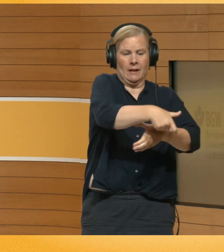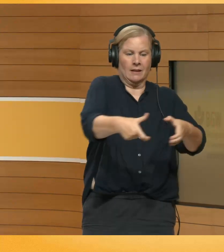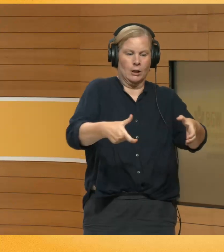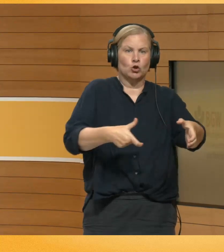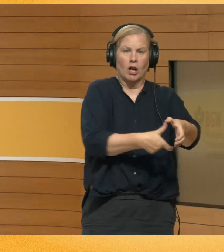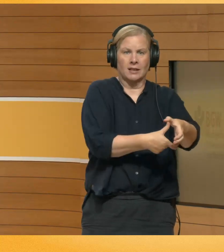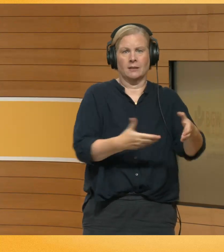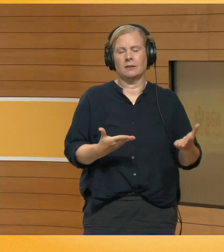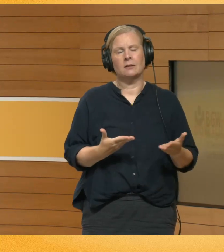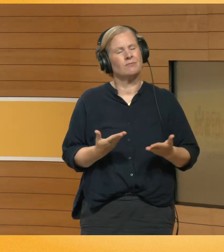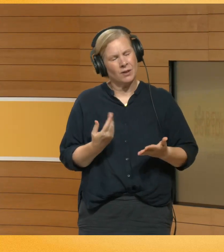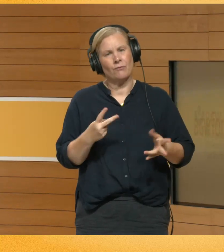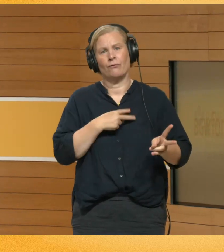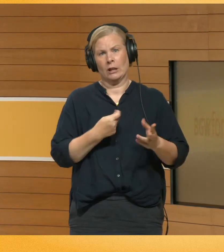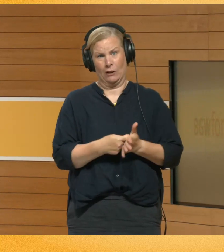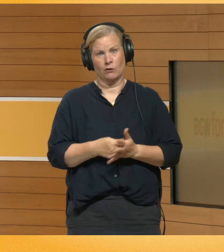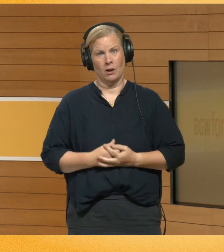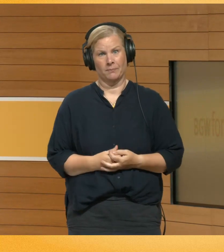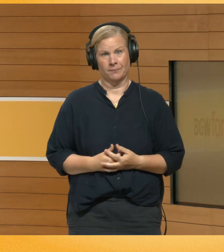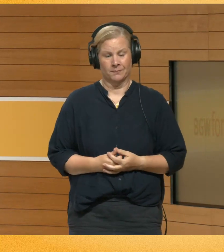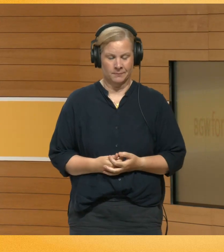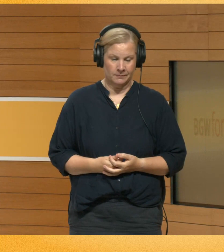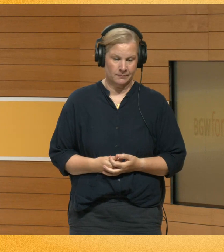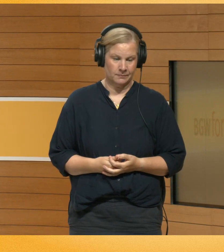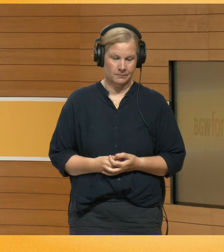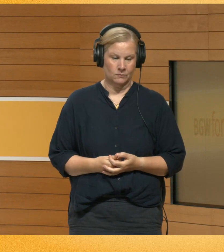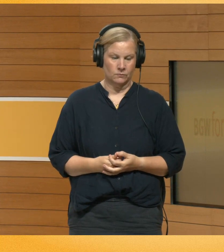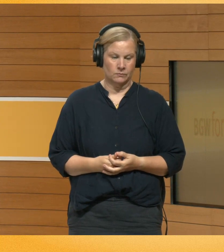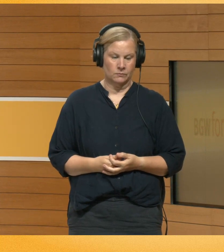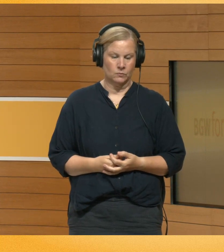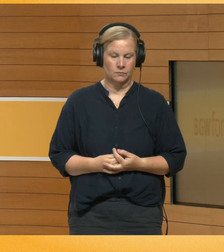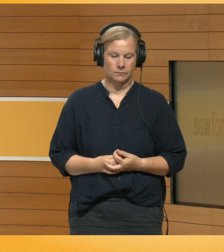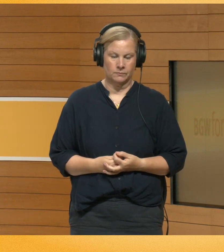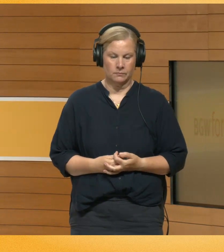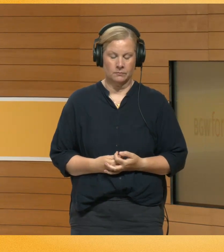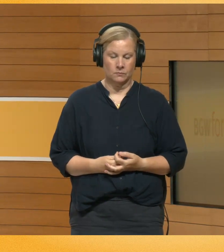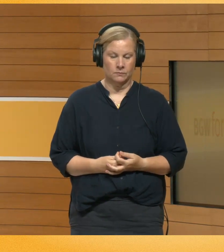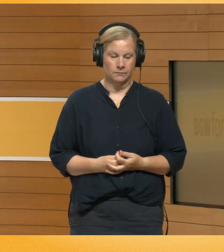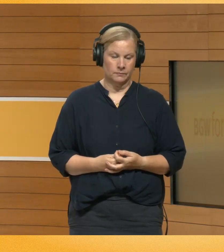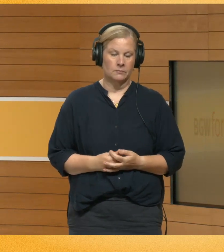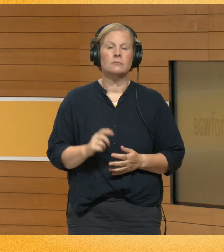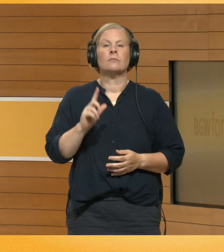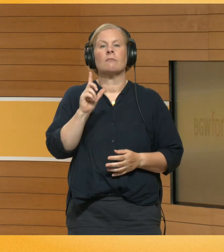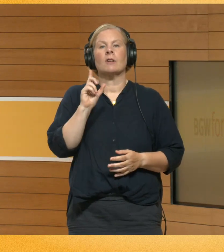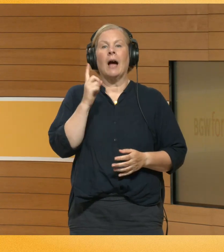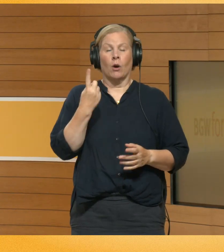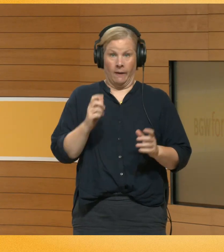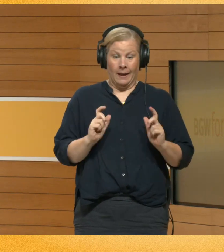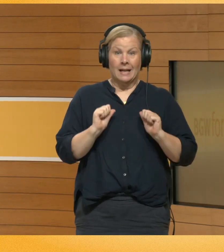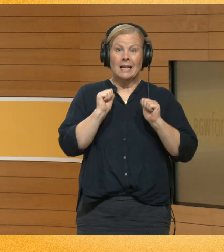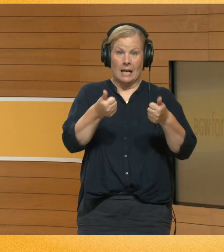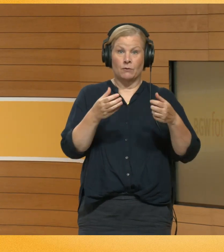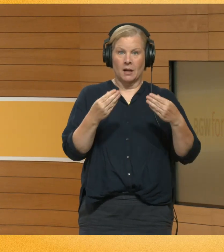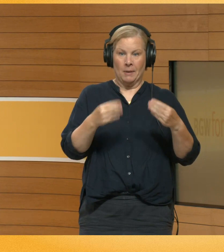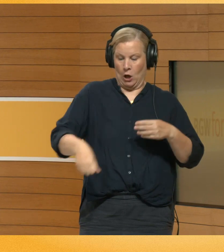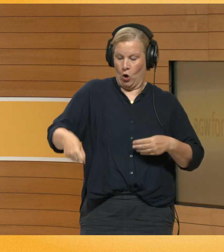really let people know that closed, well-fitting shoes are very important. What is also something that we're putting on track is